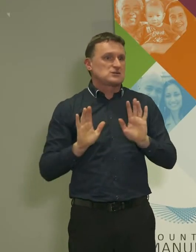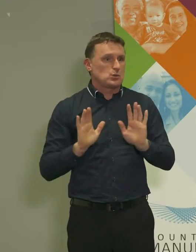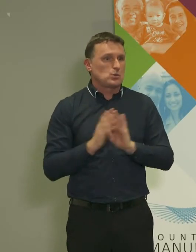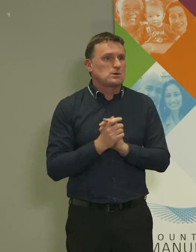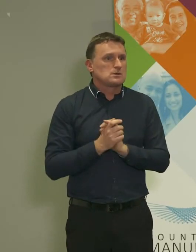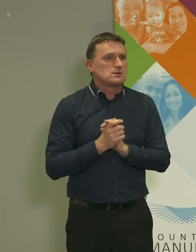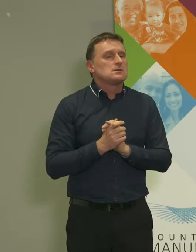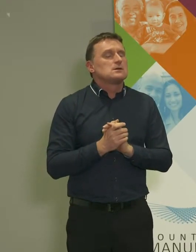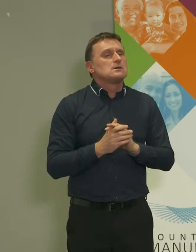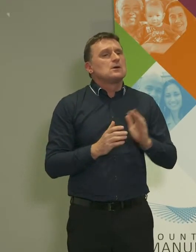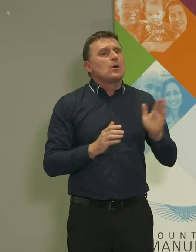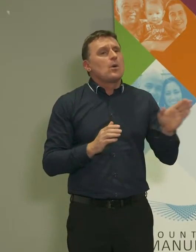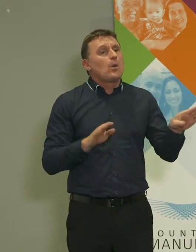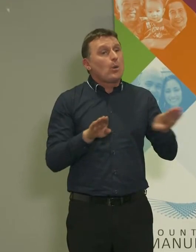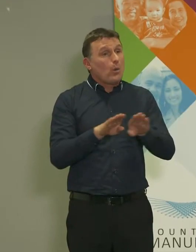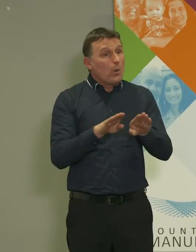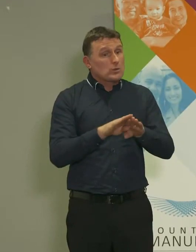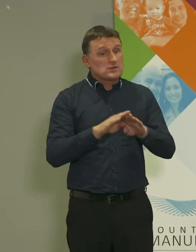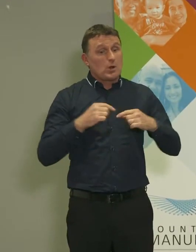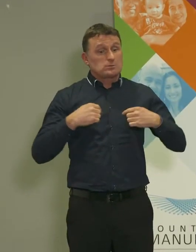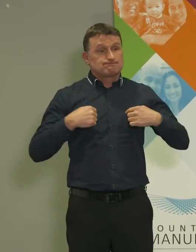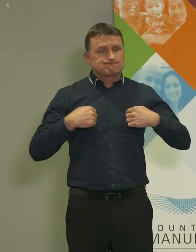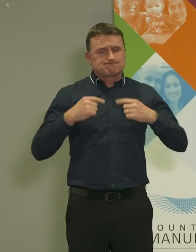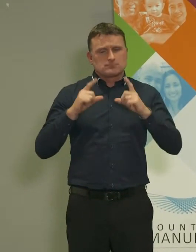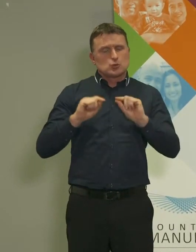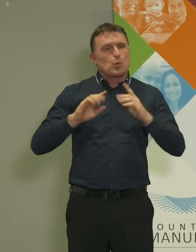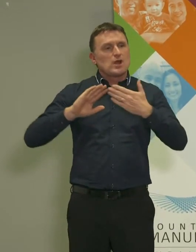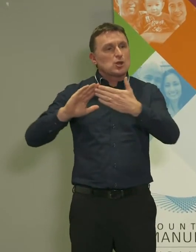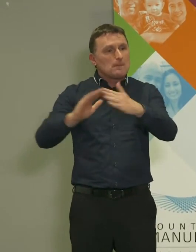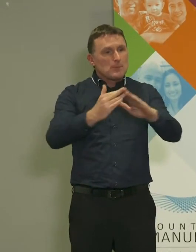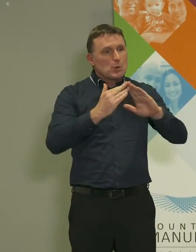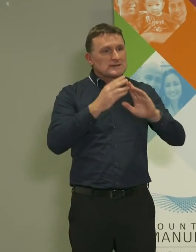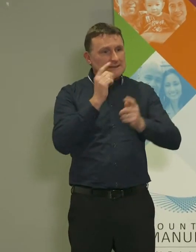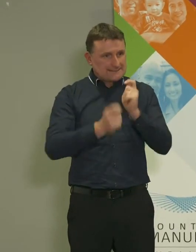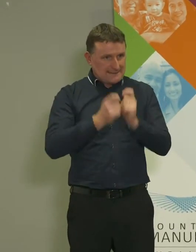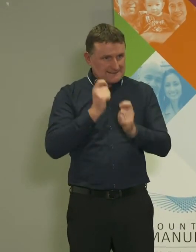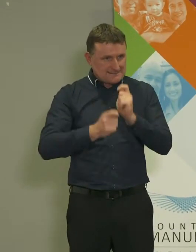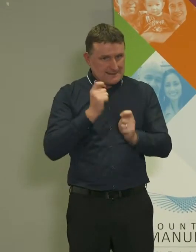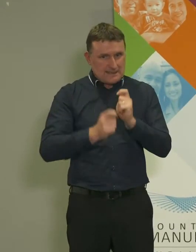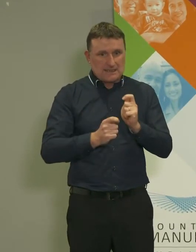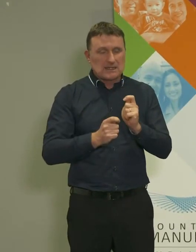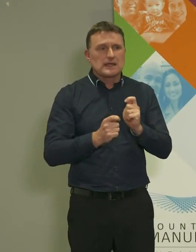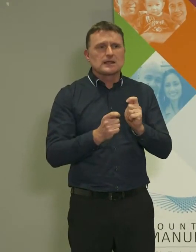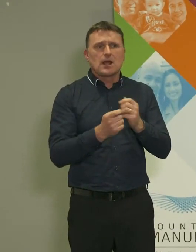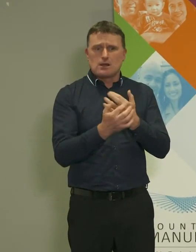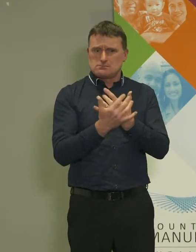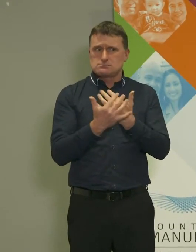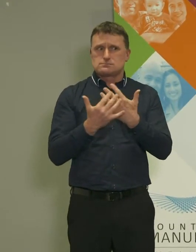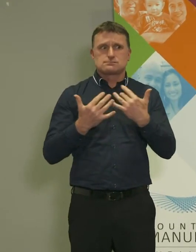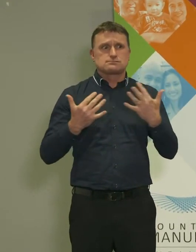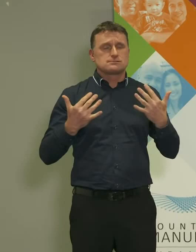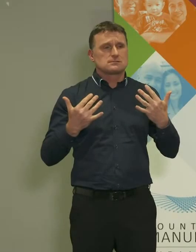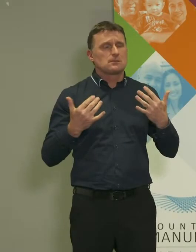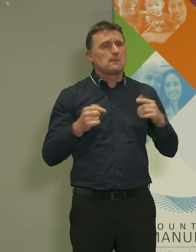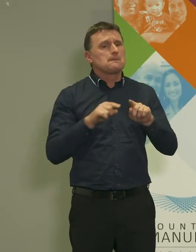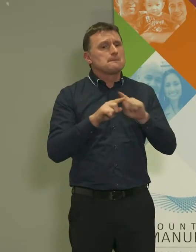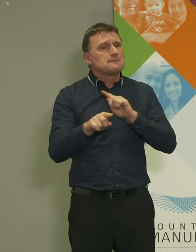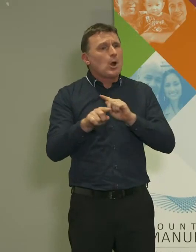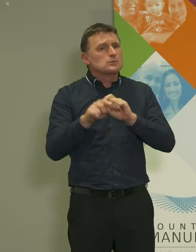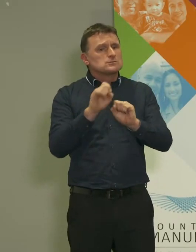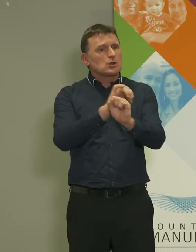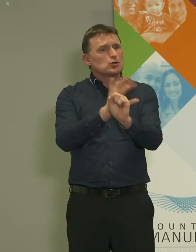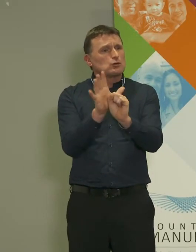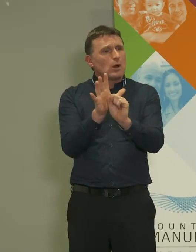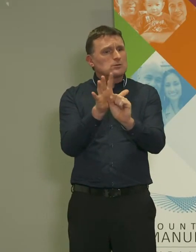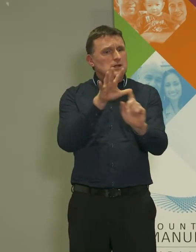that with the community testing going on, as I said before, the vast majority of cases are